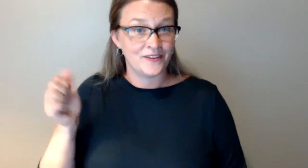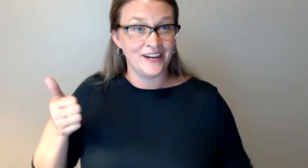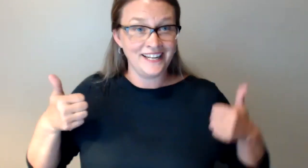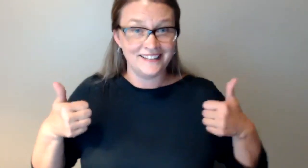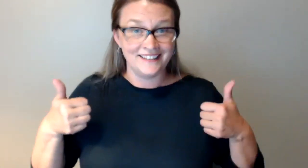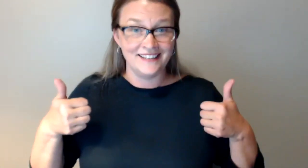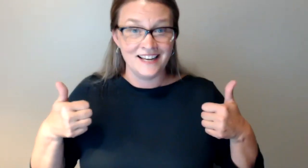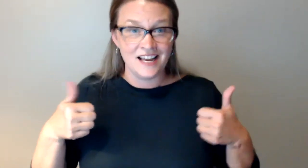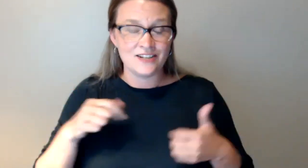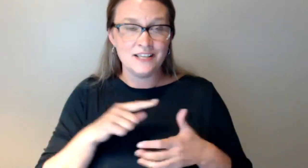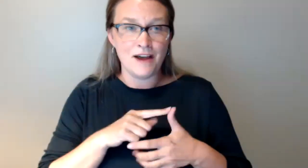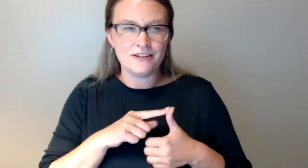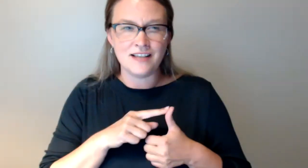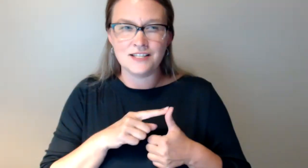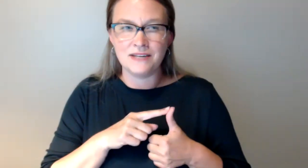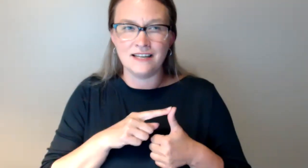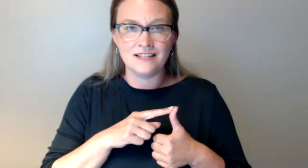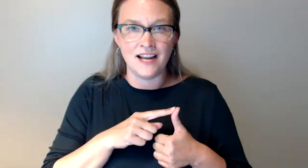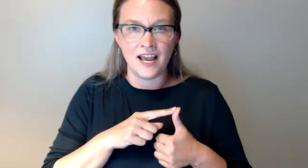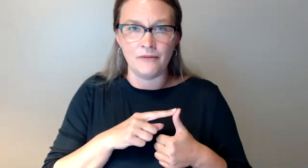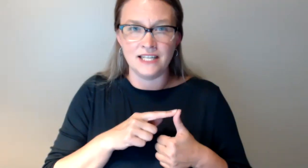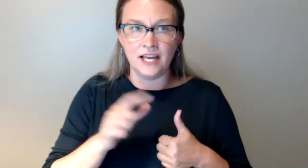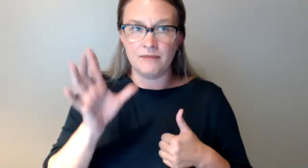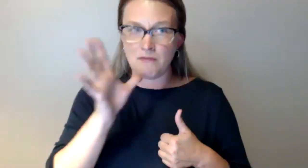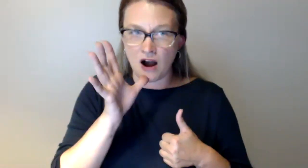Good? Here's some other signs we did today. We did mom,